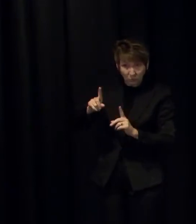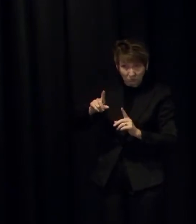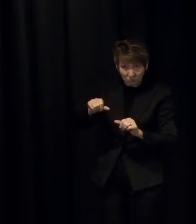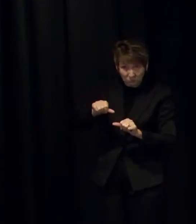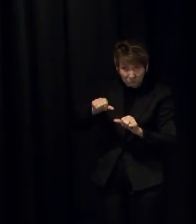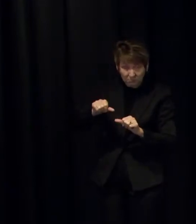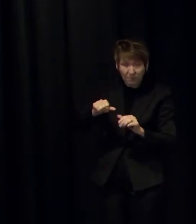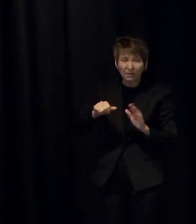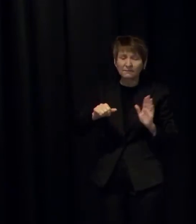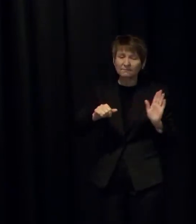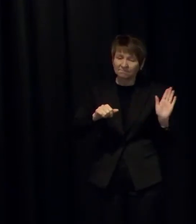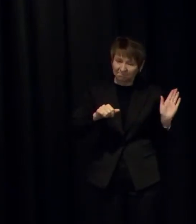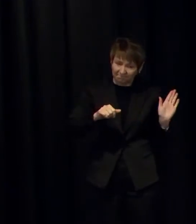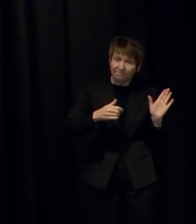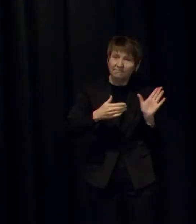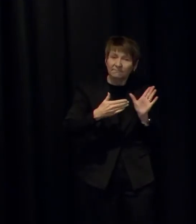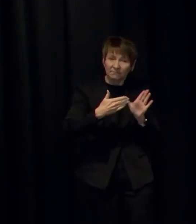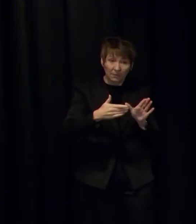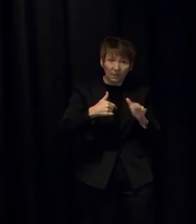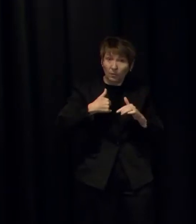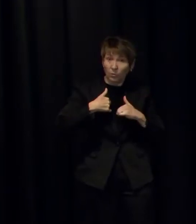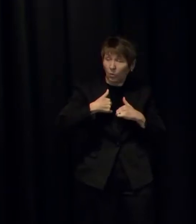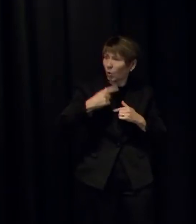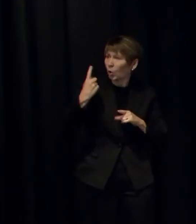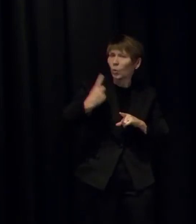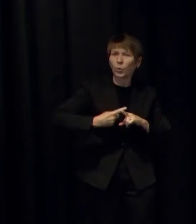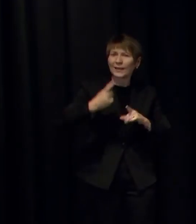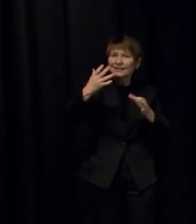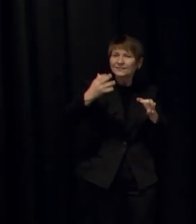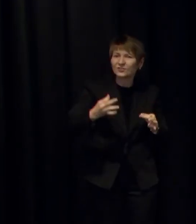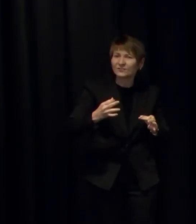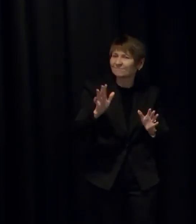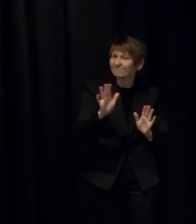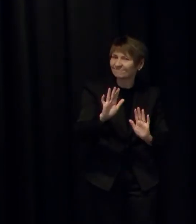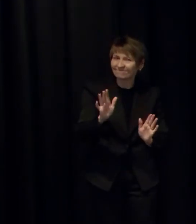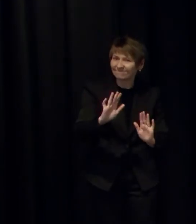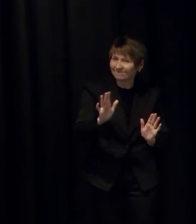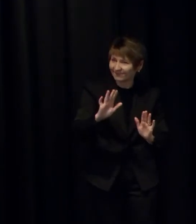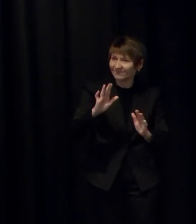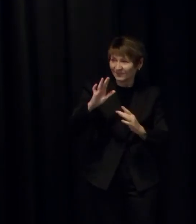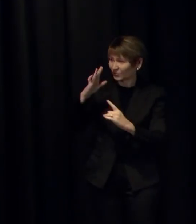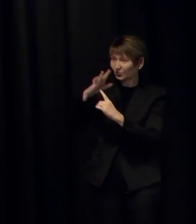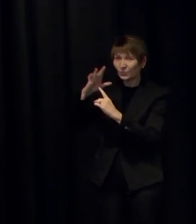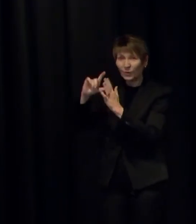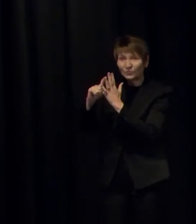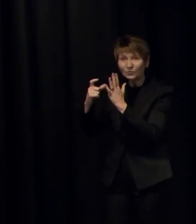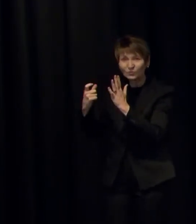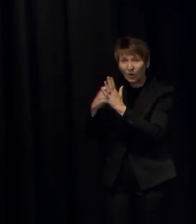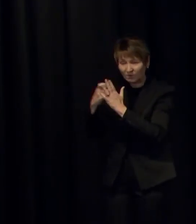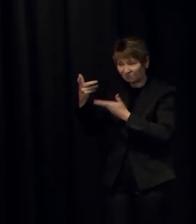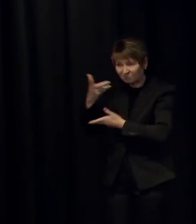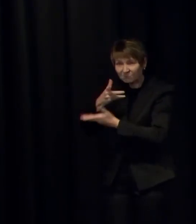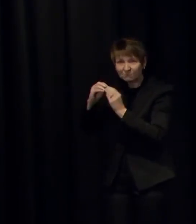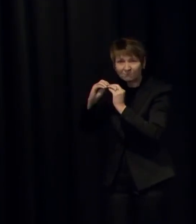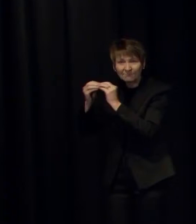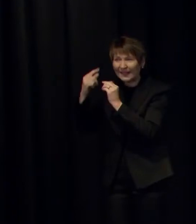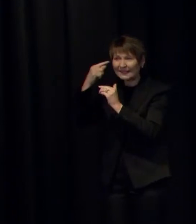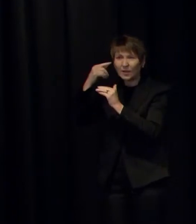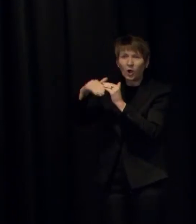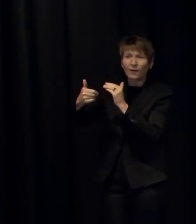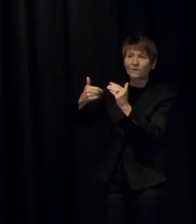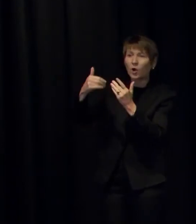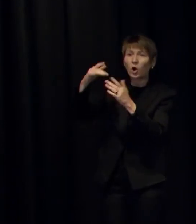wait for the latest data, you wait till the last possible moment, because that gives you the most complete picture. But I think I'd given a very